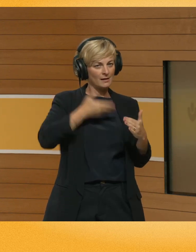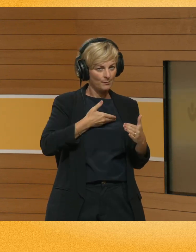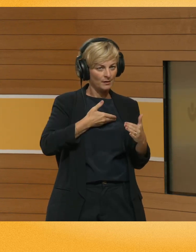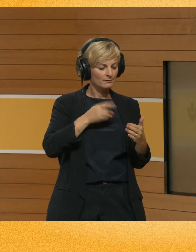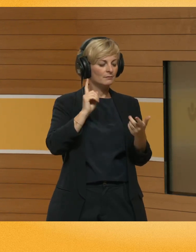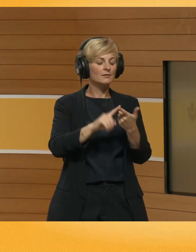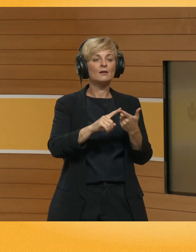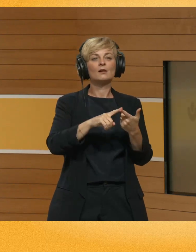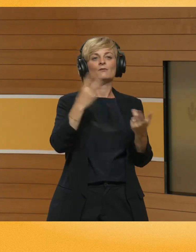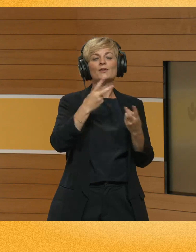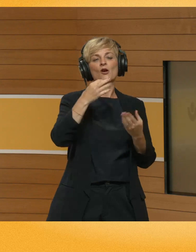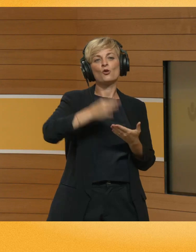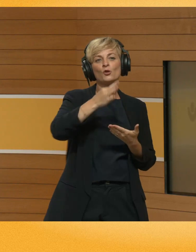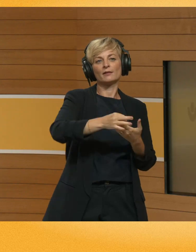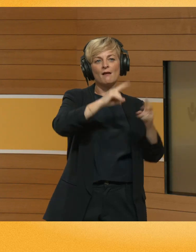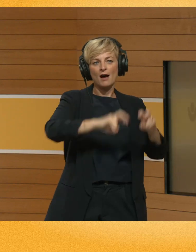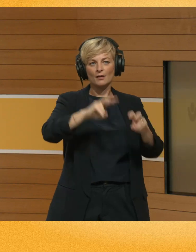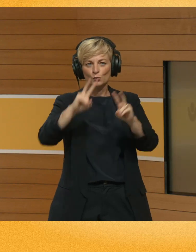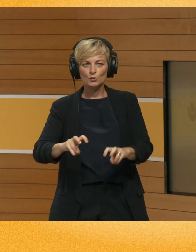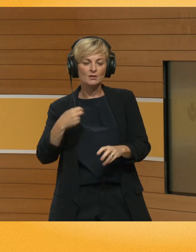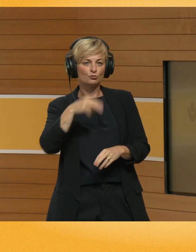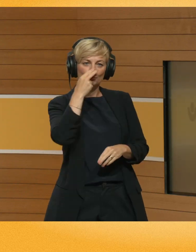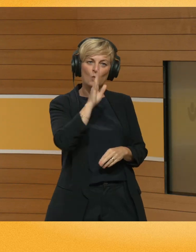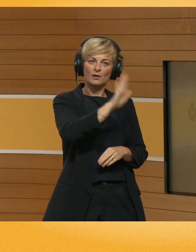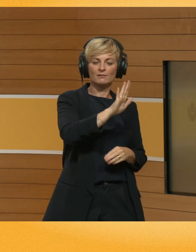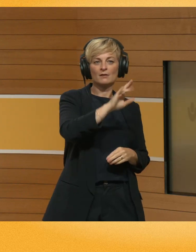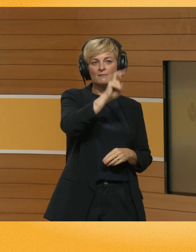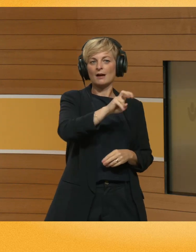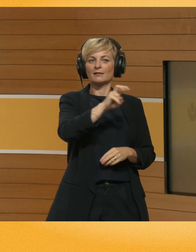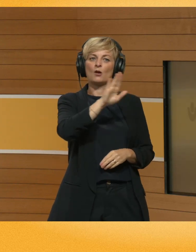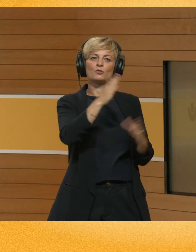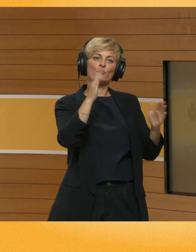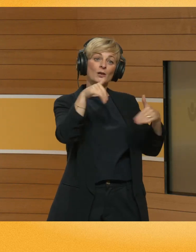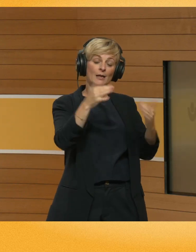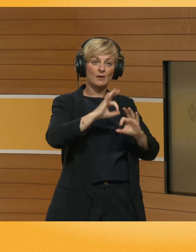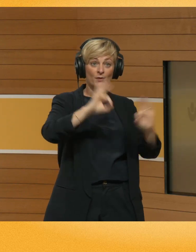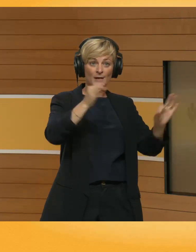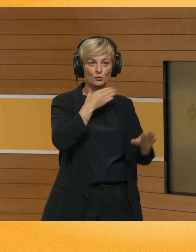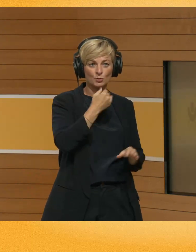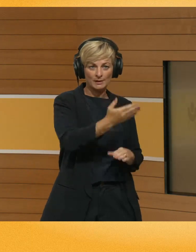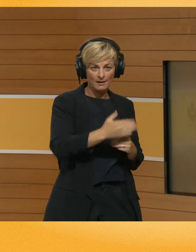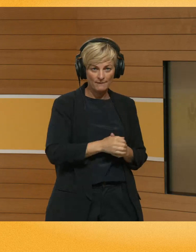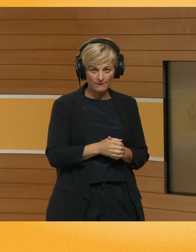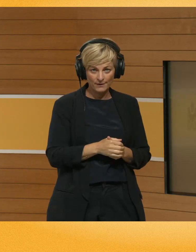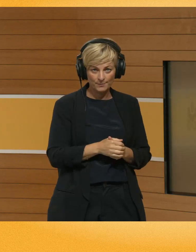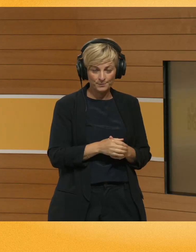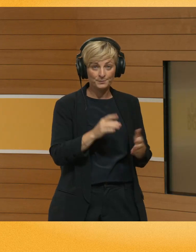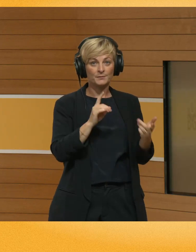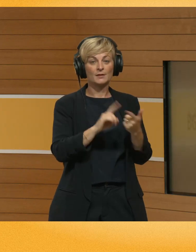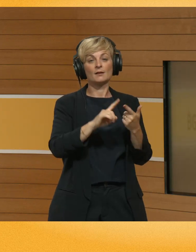be improved. They're doing it 2 times, one at the beginning of the project and one at the end of the